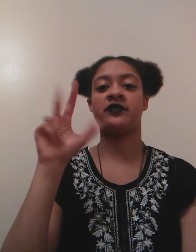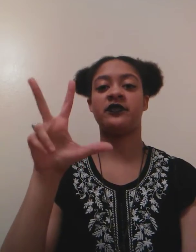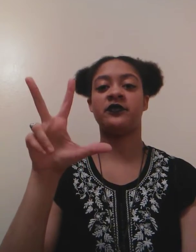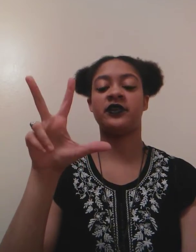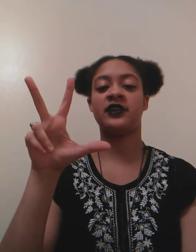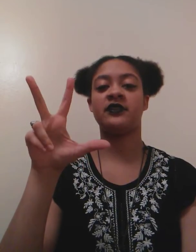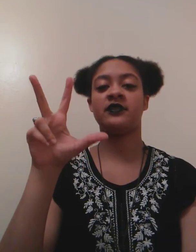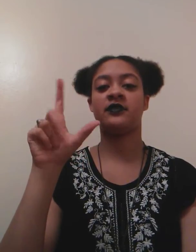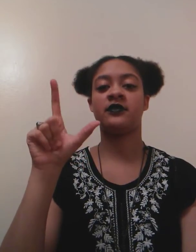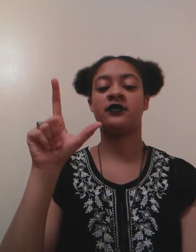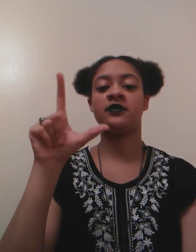23,